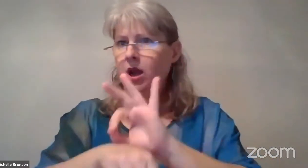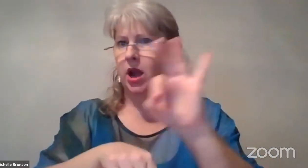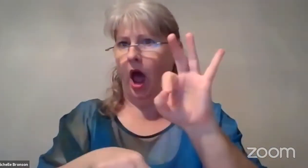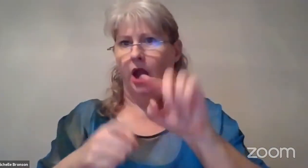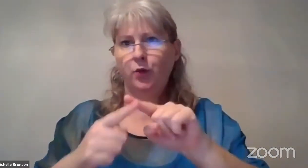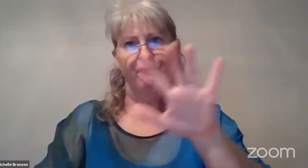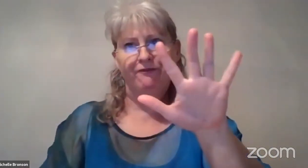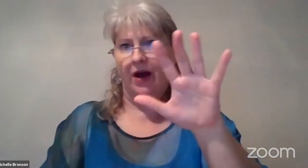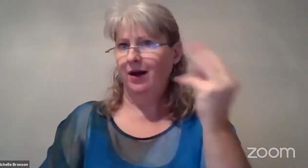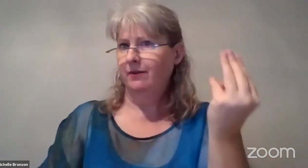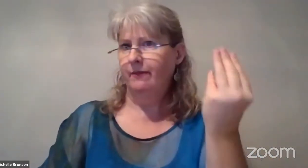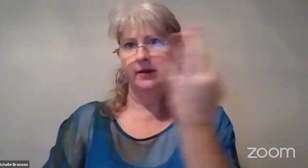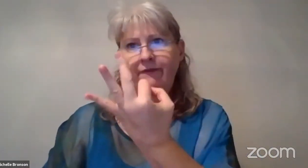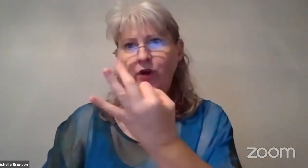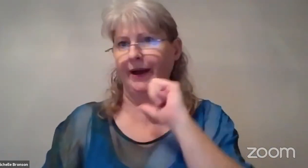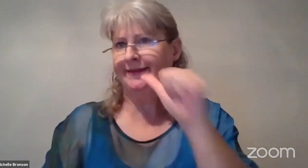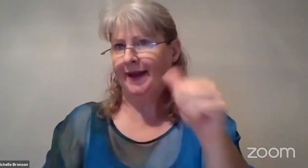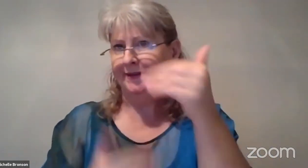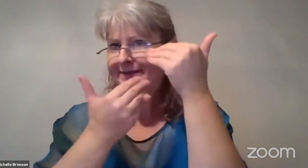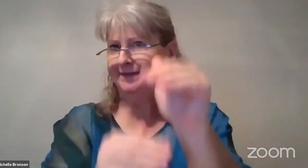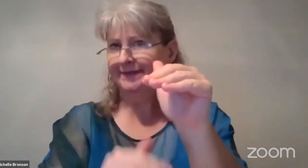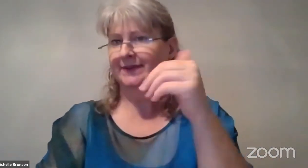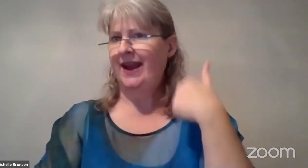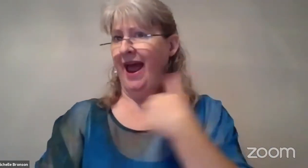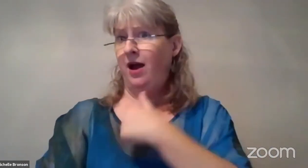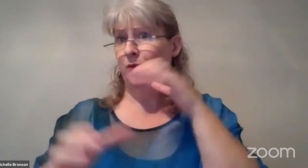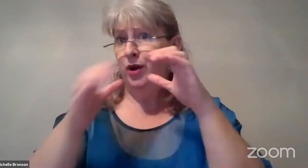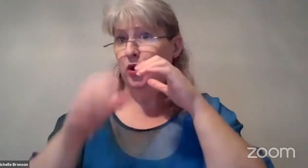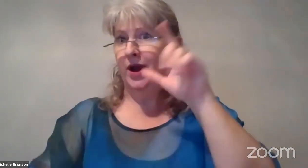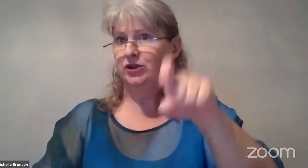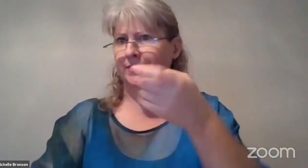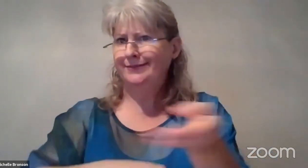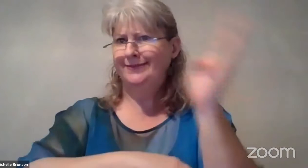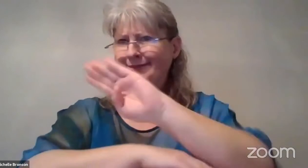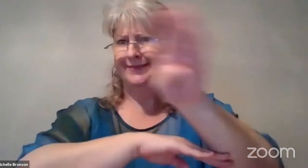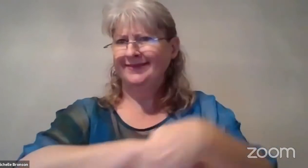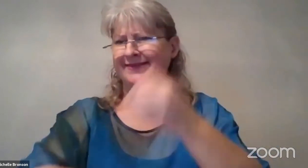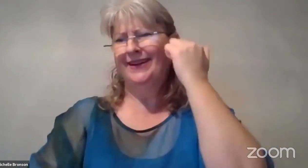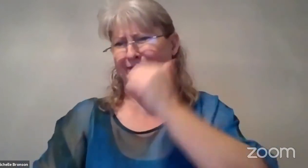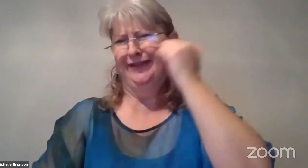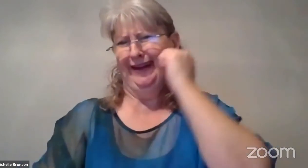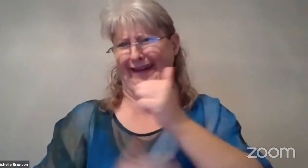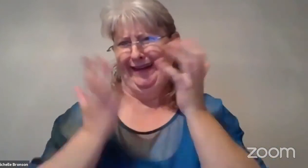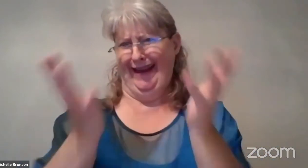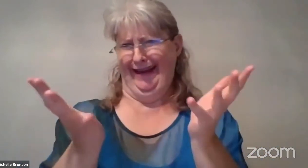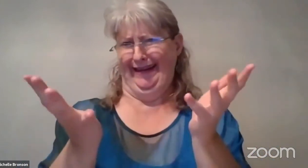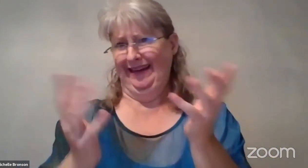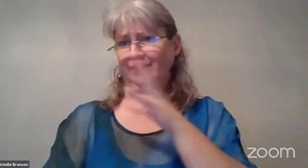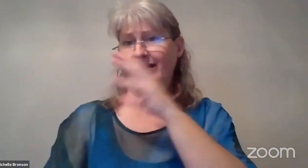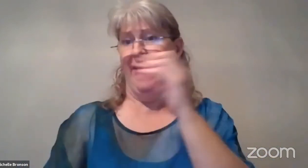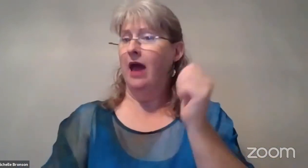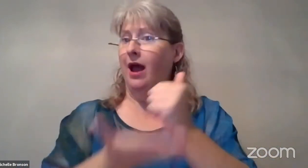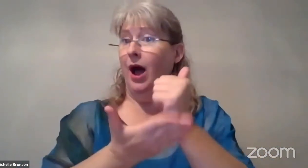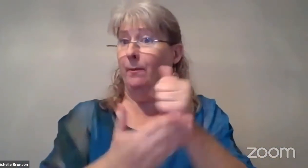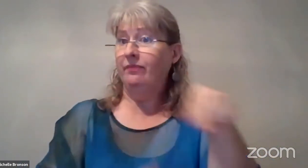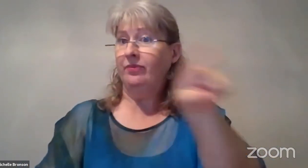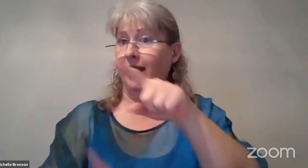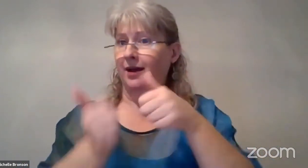need is. And our interpreters do not work Monday through Friday, 8 to 5.